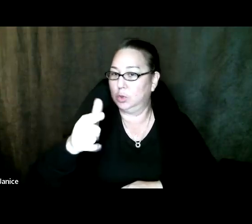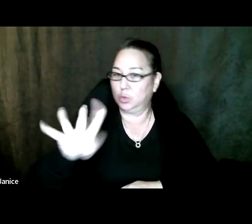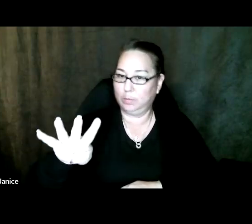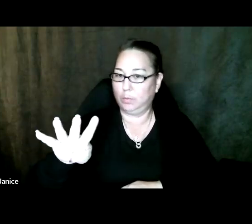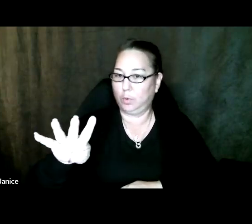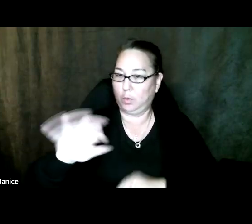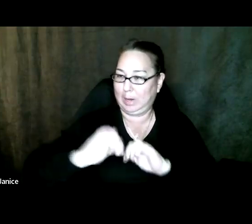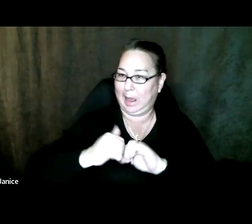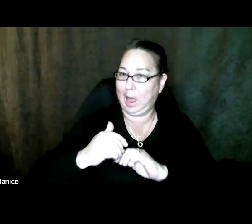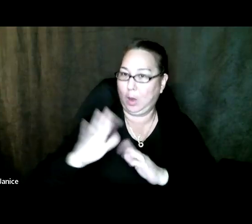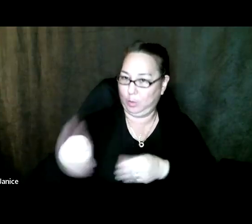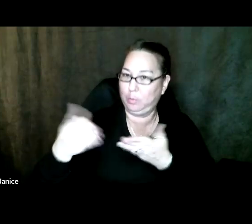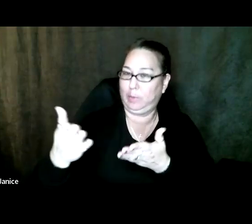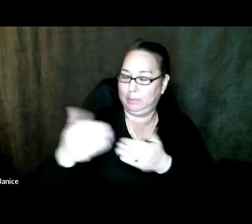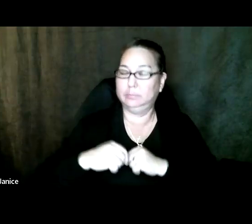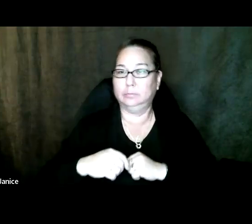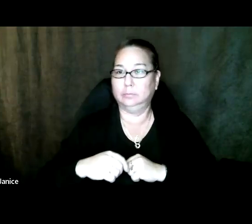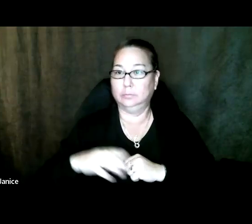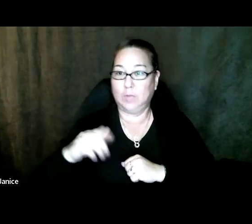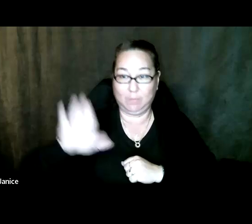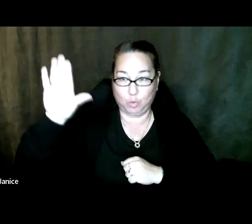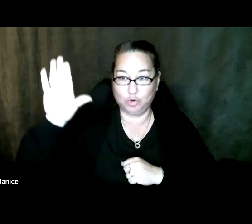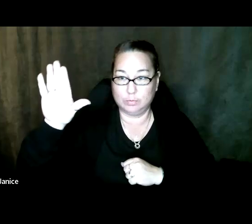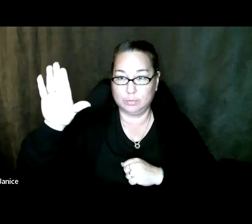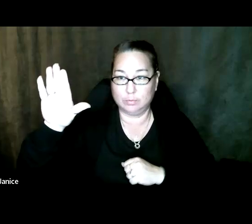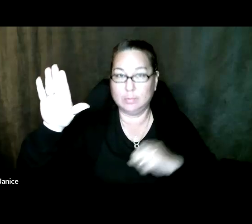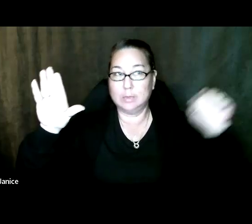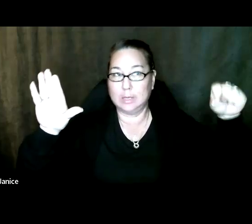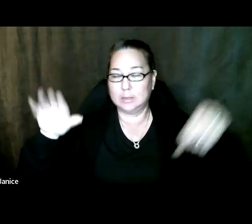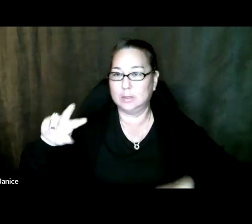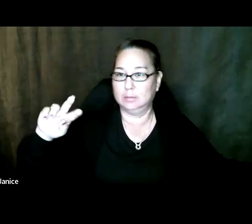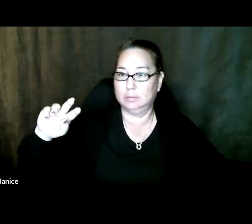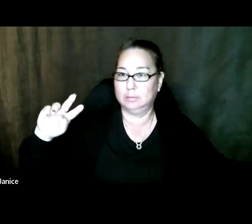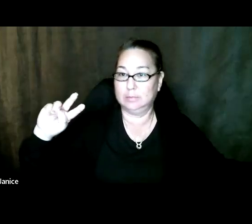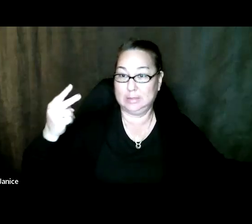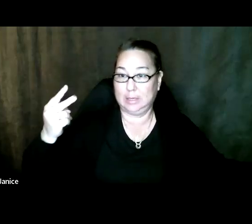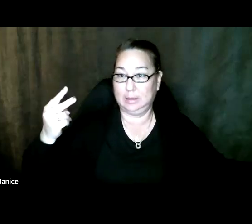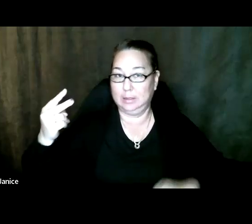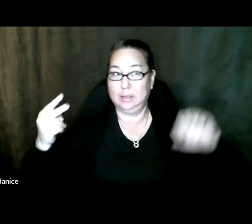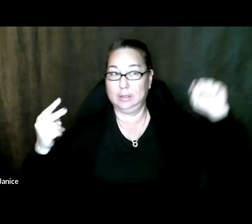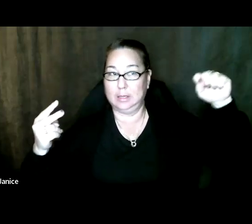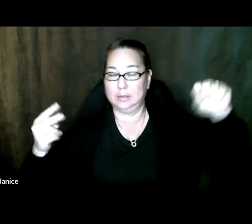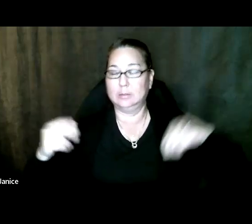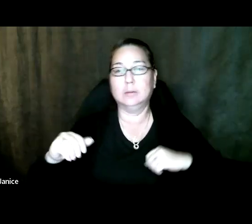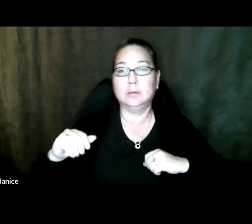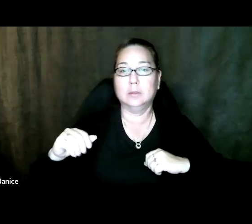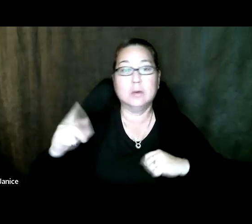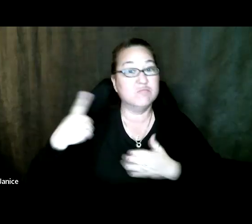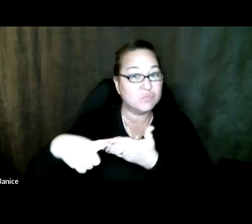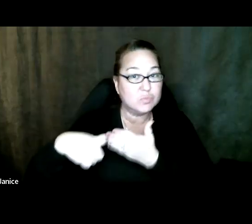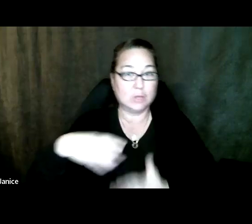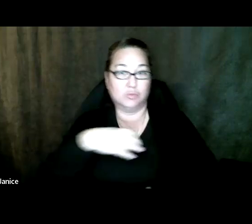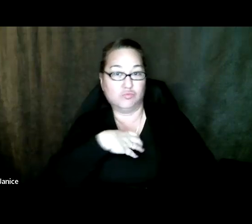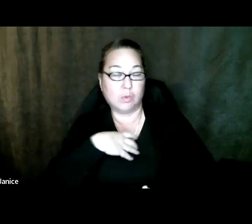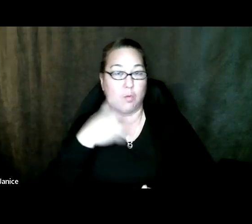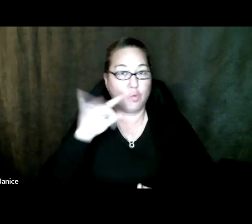as presented. Is there a motion? So moved. Thank you. Is there a second? Second. Thank you. Is there any discussion or objection